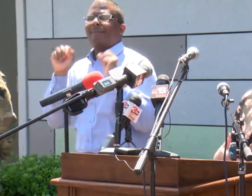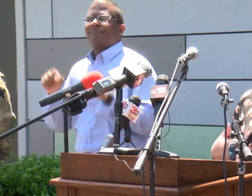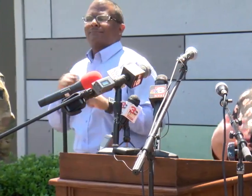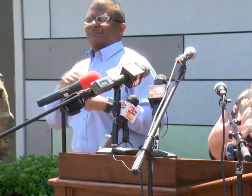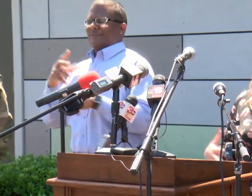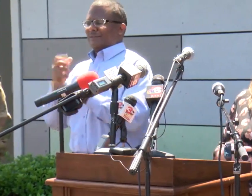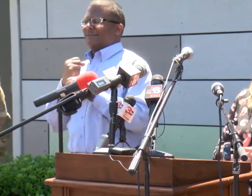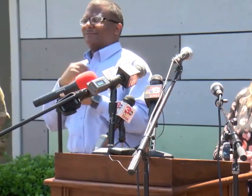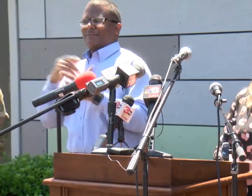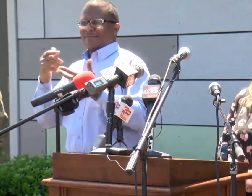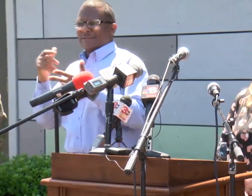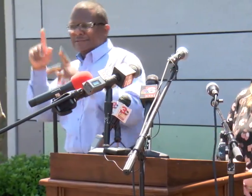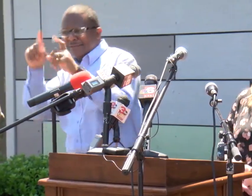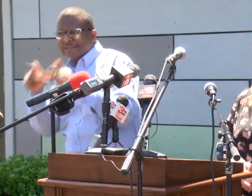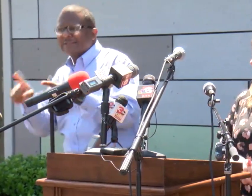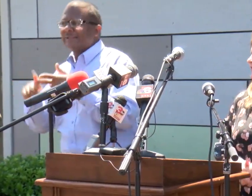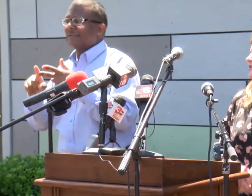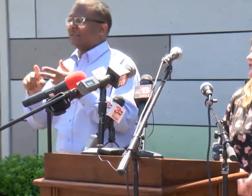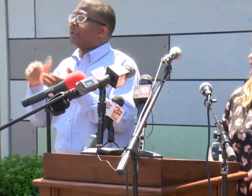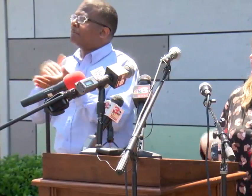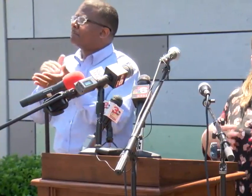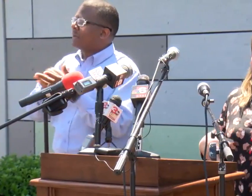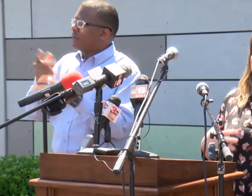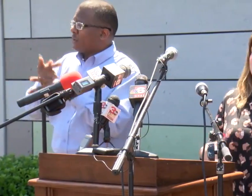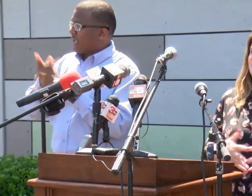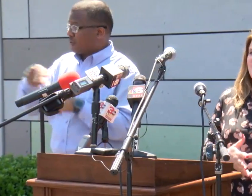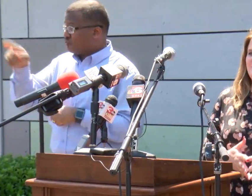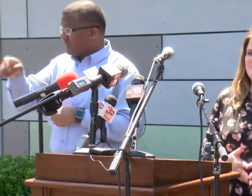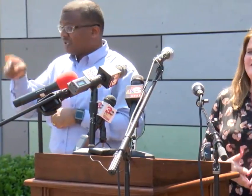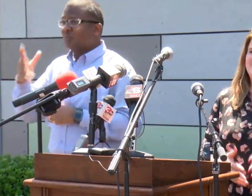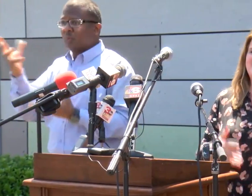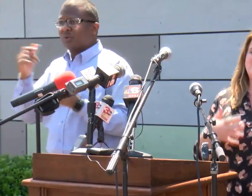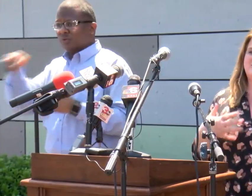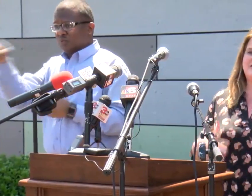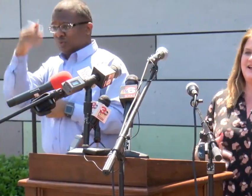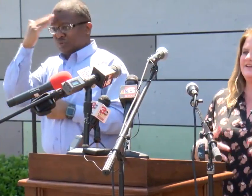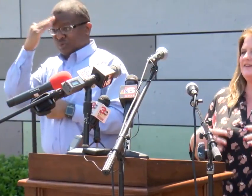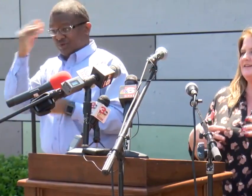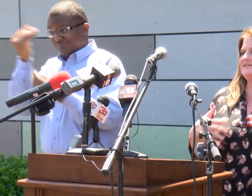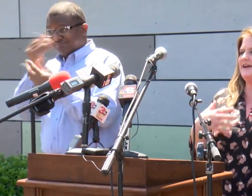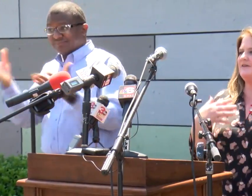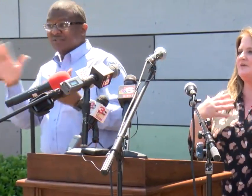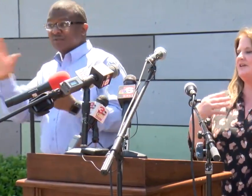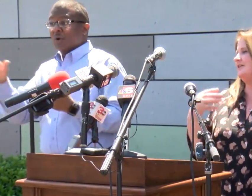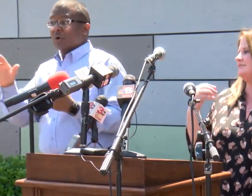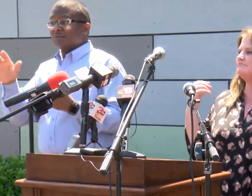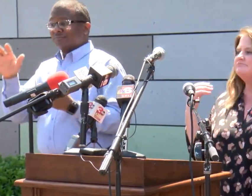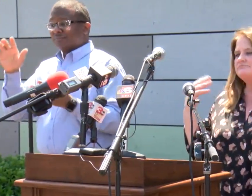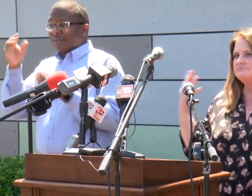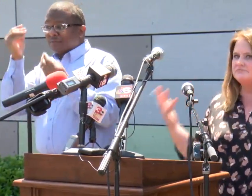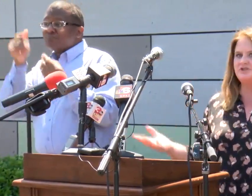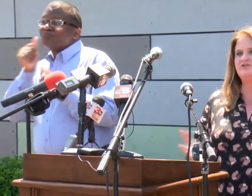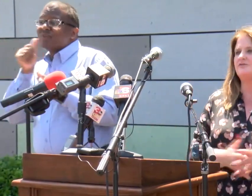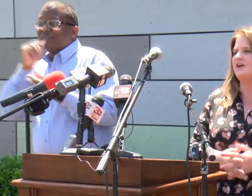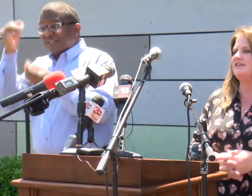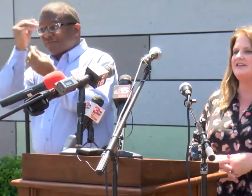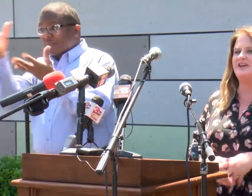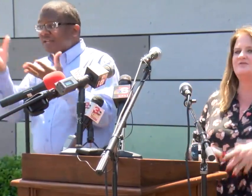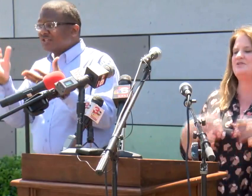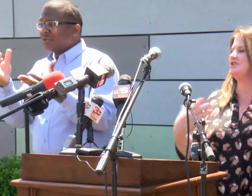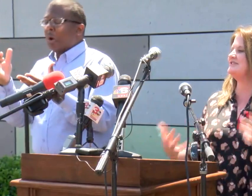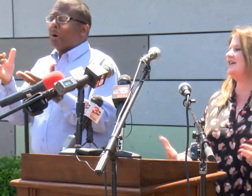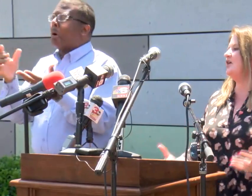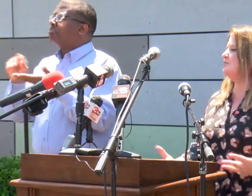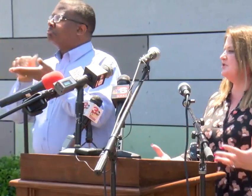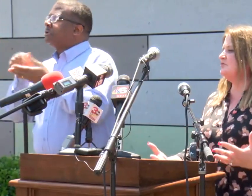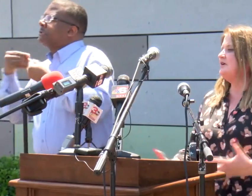the testing and the medical care that you need. We want you to know that your data is not being used for anything